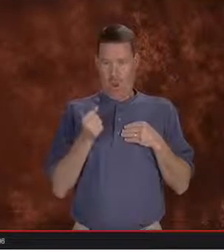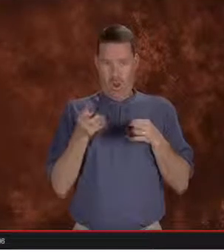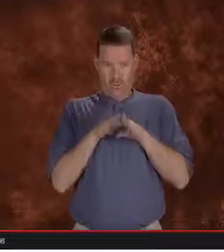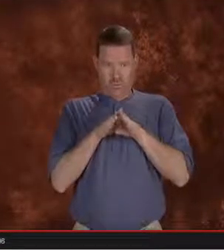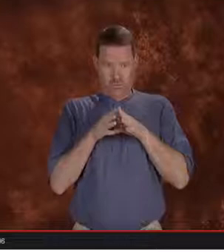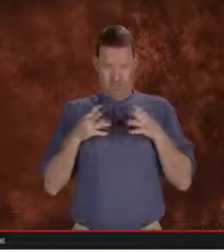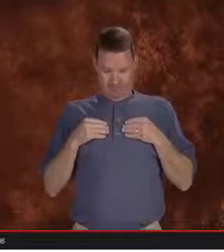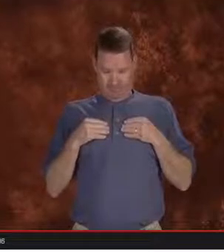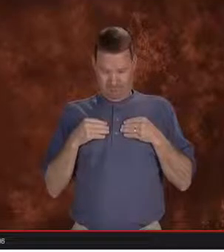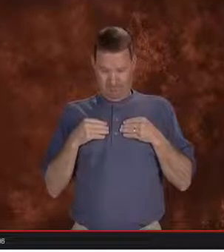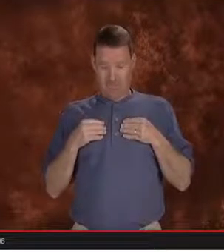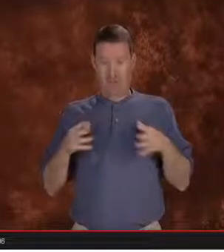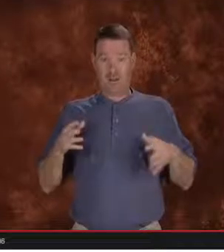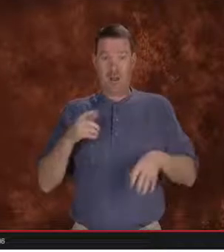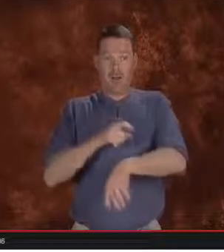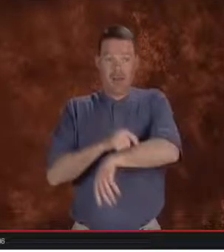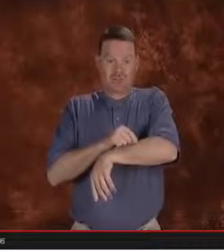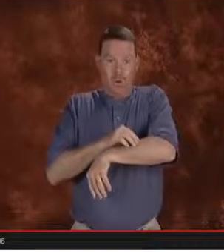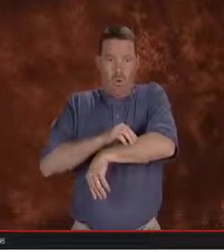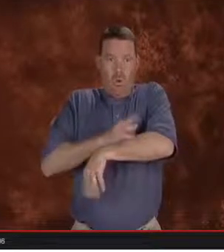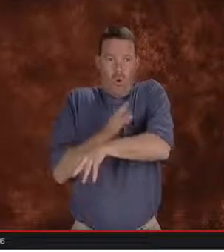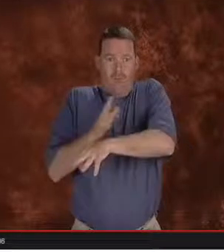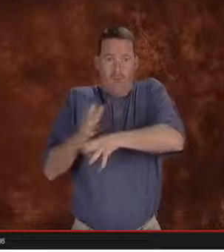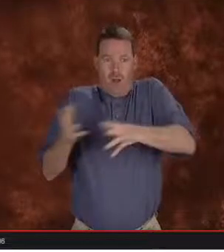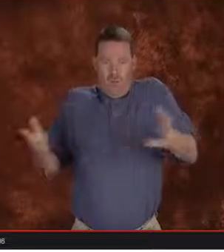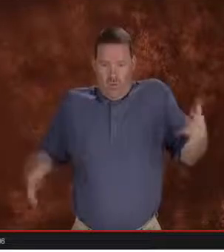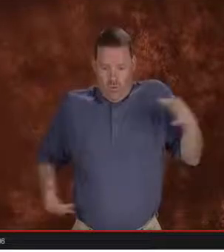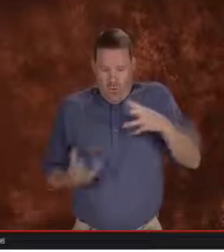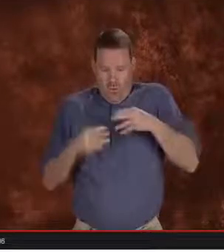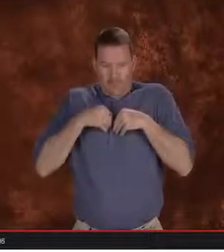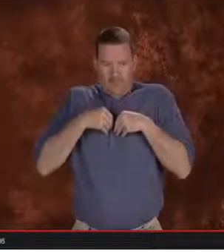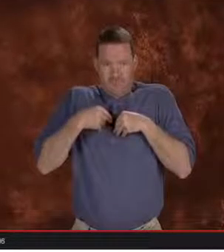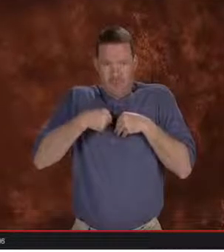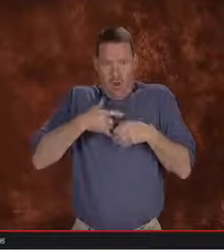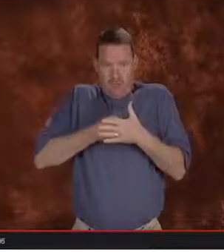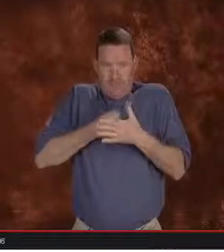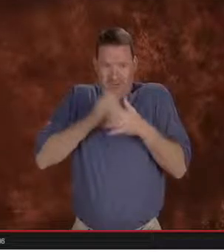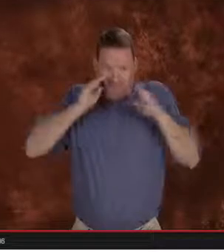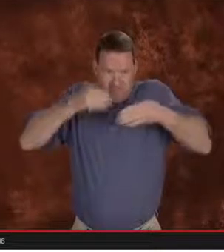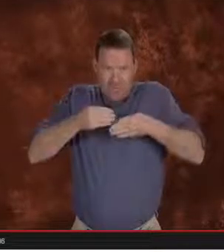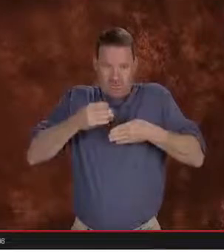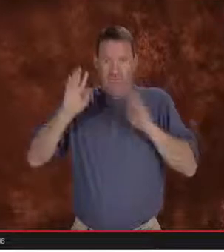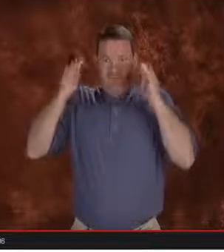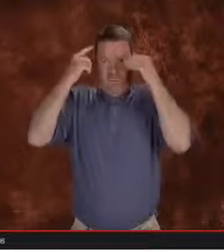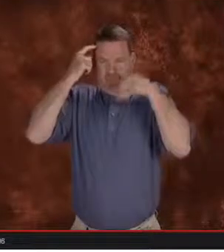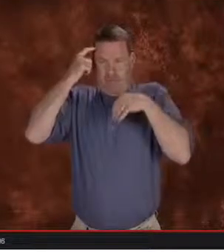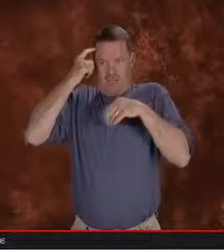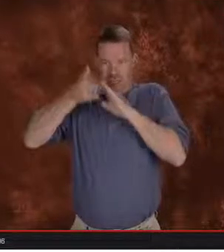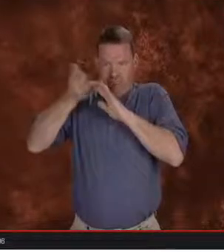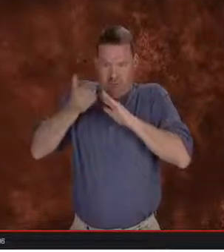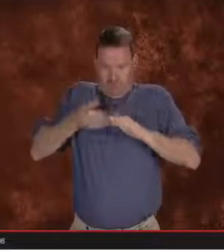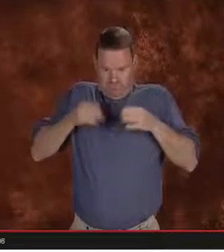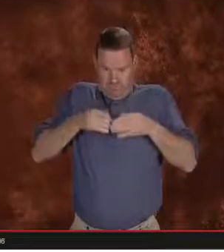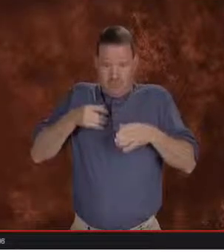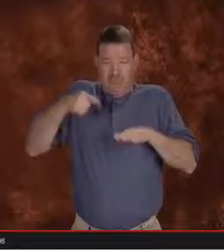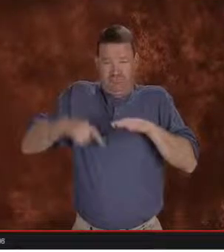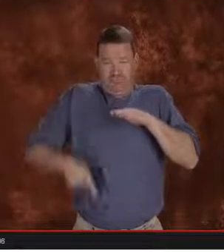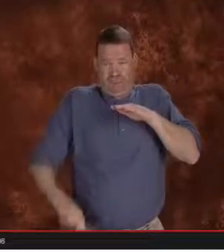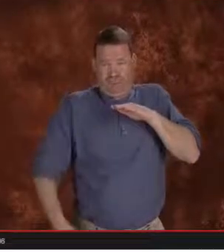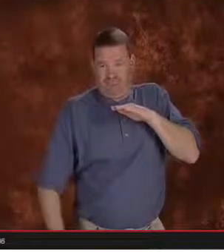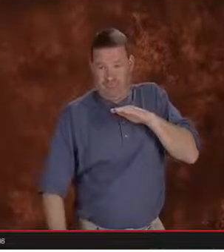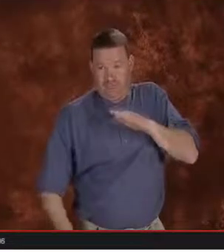So when they go down that far and their lungs close up, the muscles come to life and release all of this oxygen, so that way the